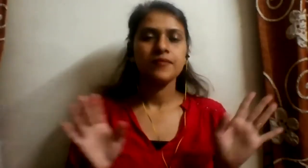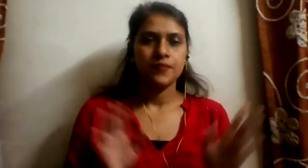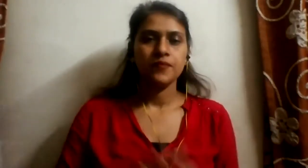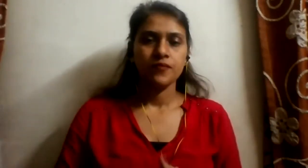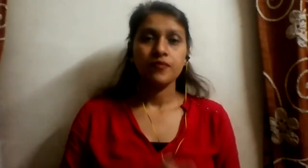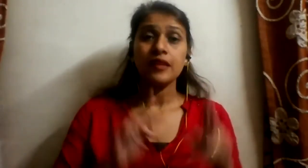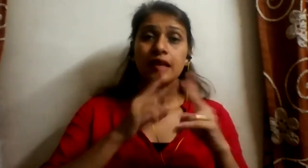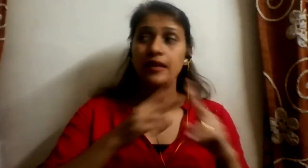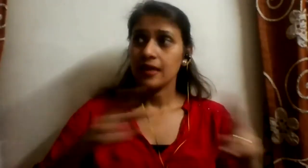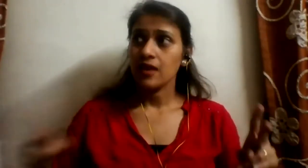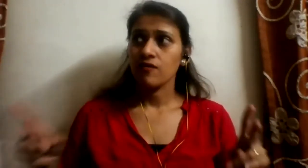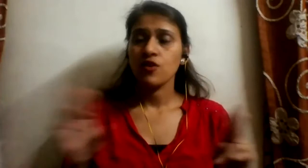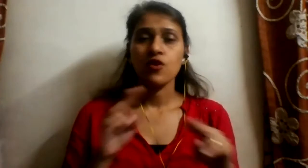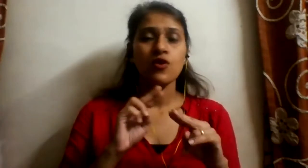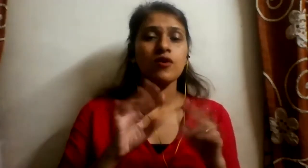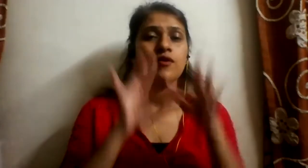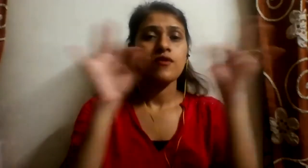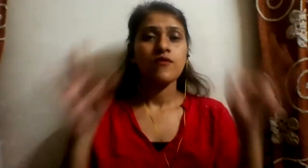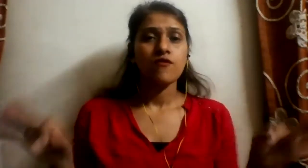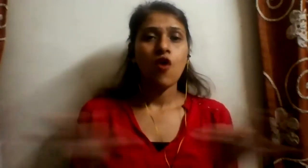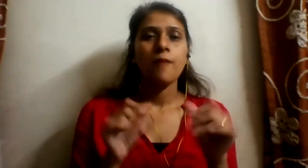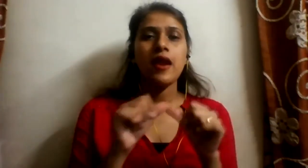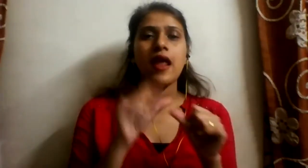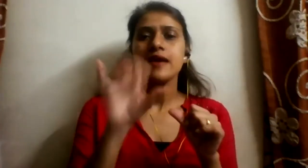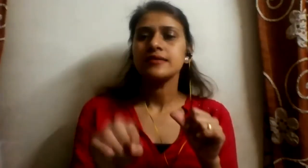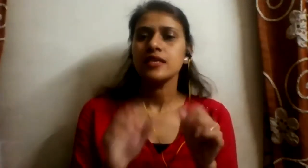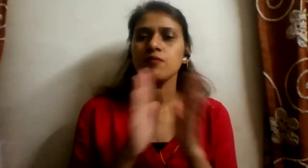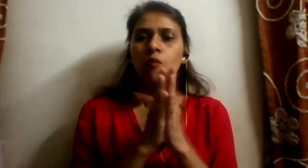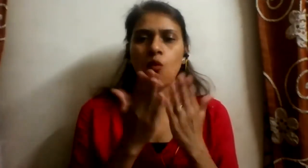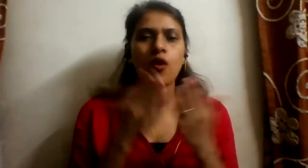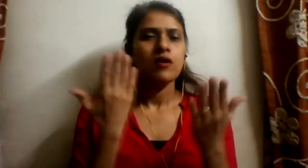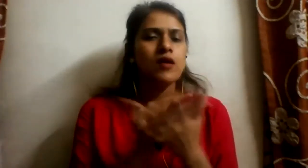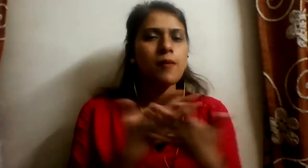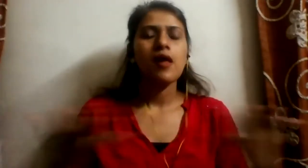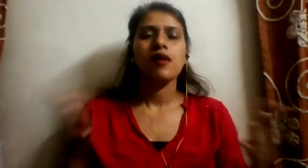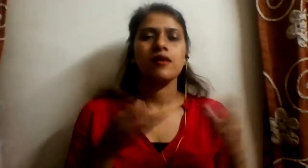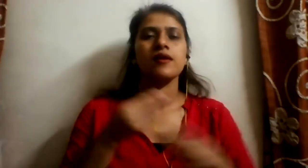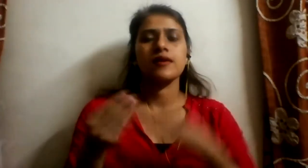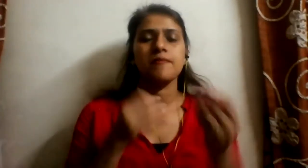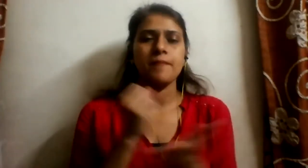alternative formats, in accessible formats. So all that was ordered in that case.